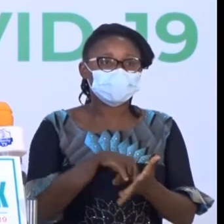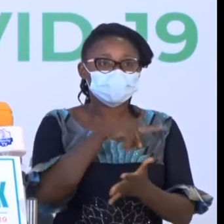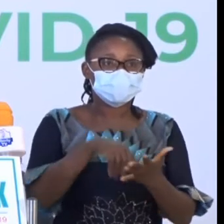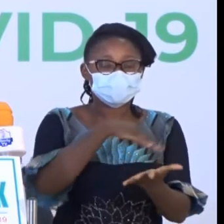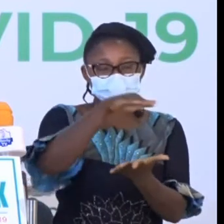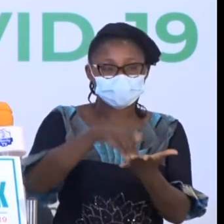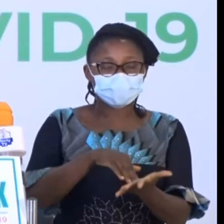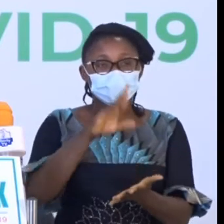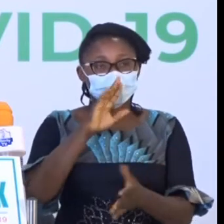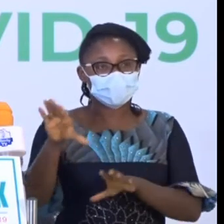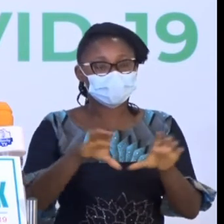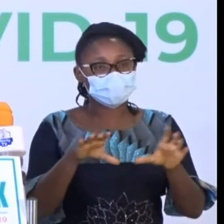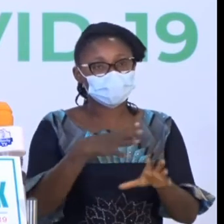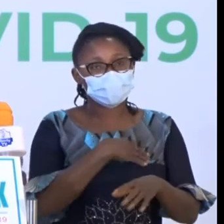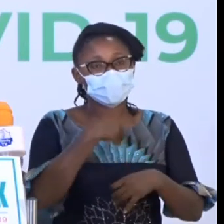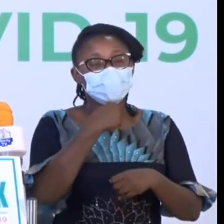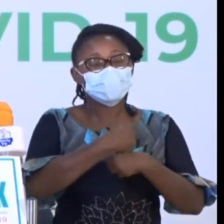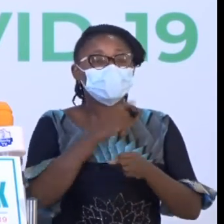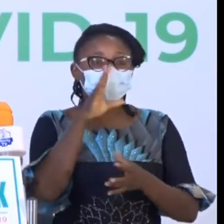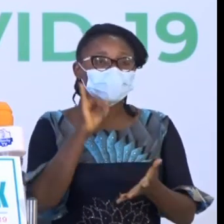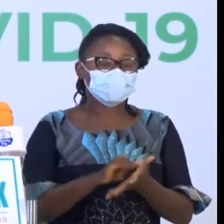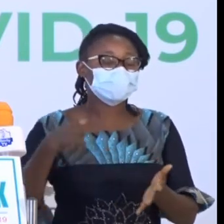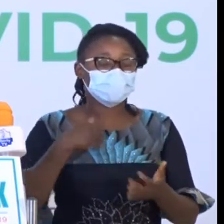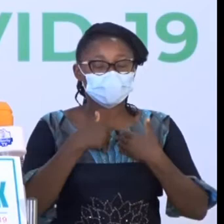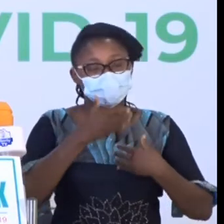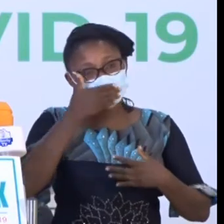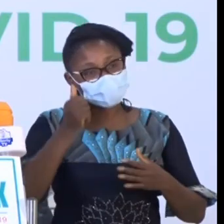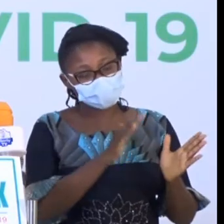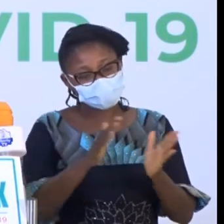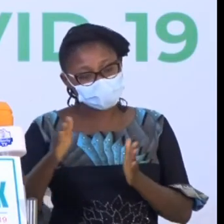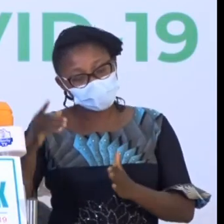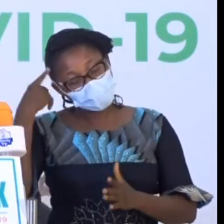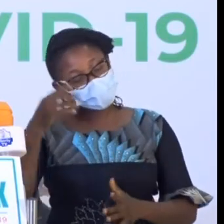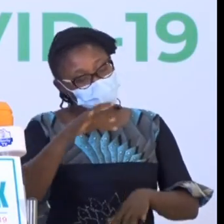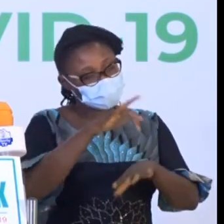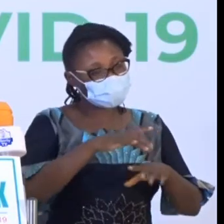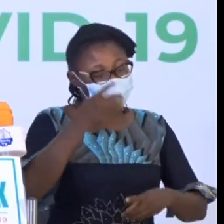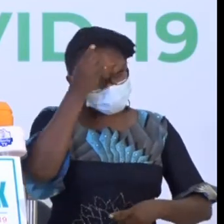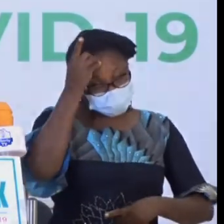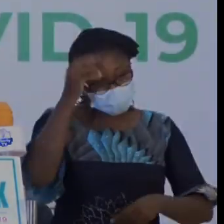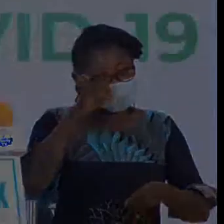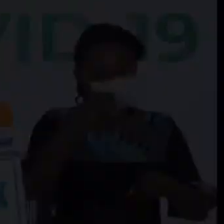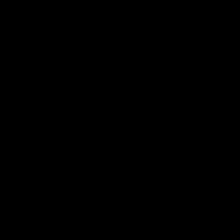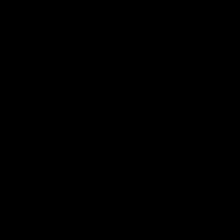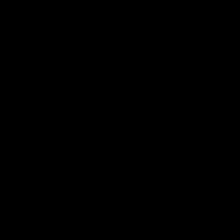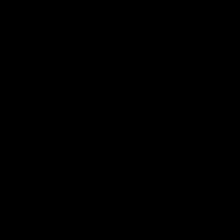will ensure we are better prepared for infectious disease outbreaks in the country.